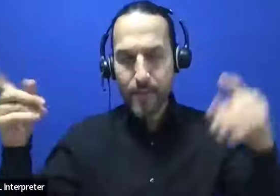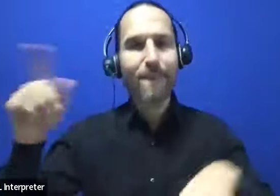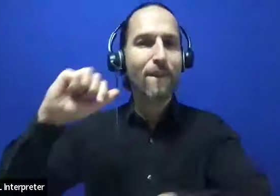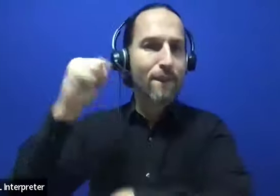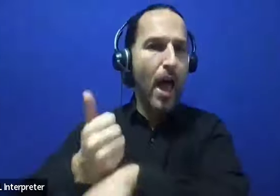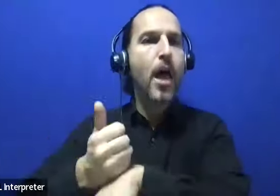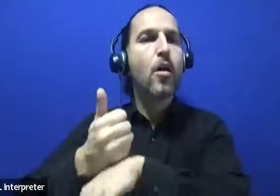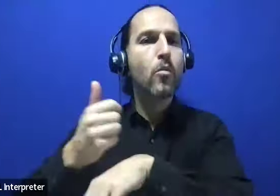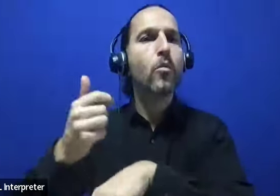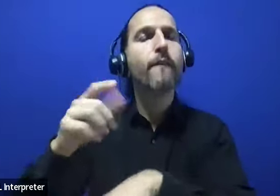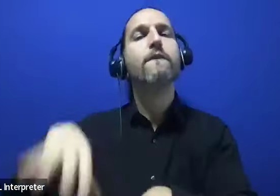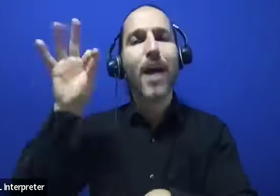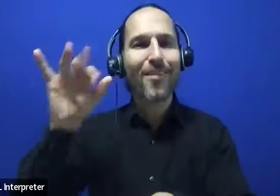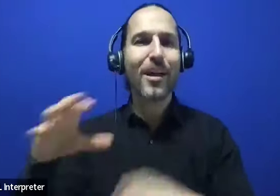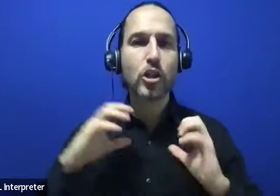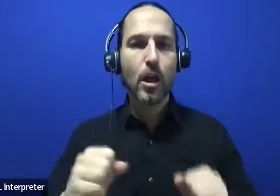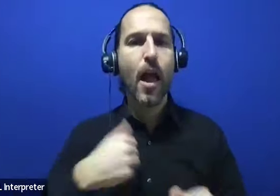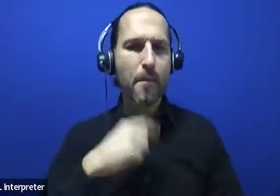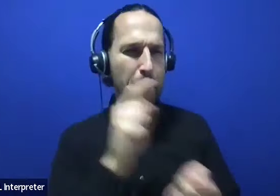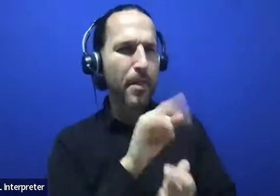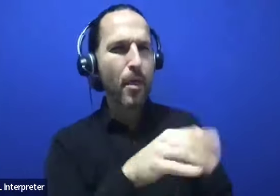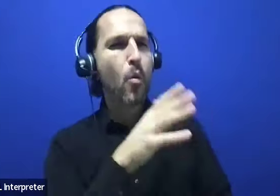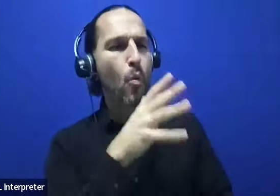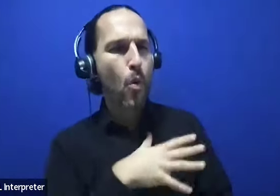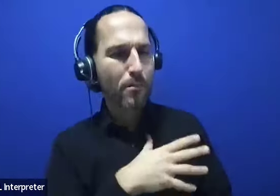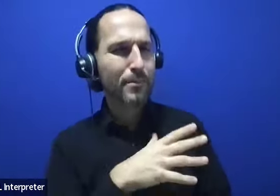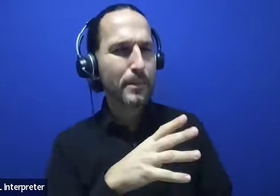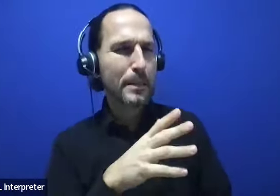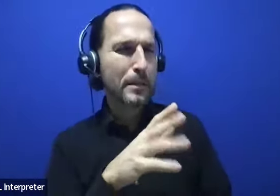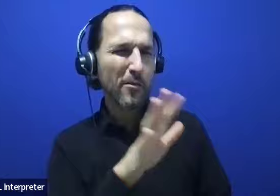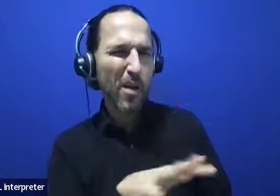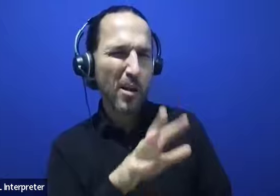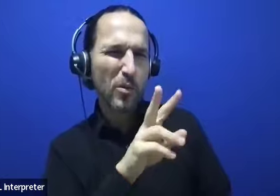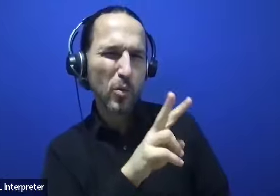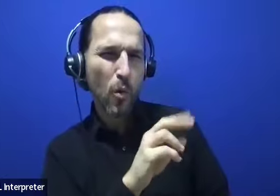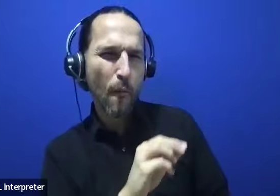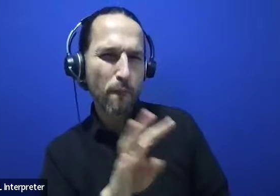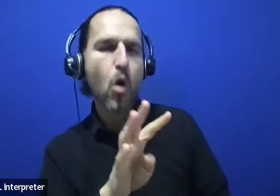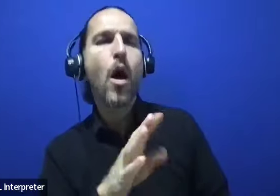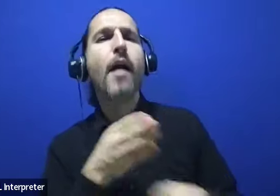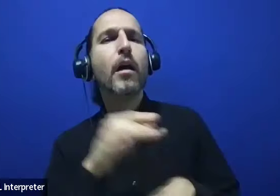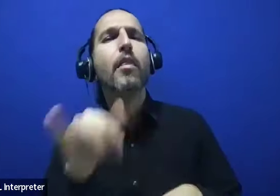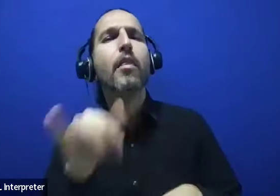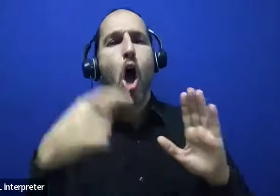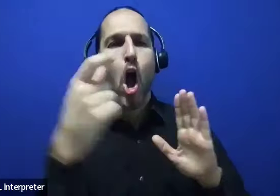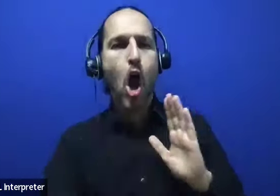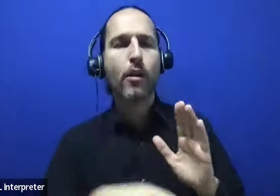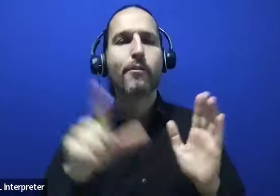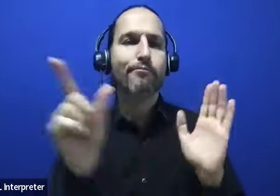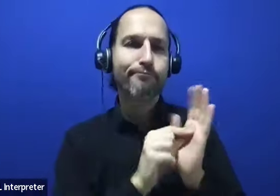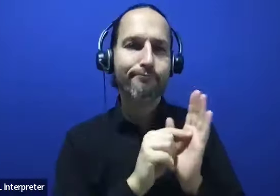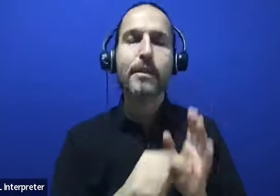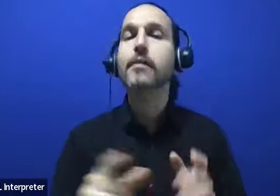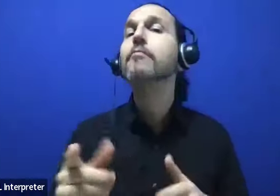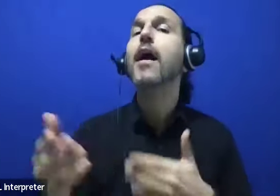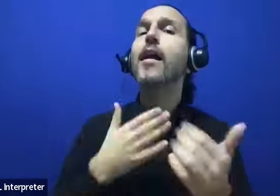after I first met her in 2004, 6. It was right after the article came out. So what's